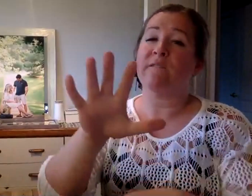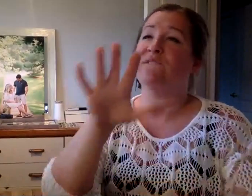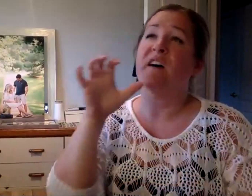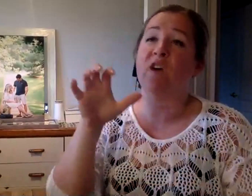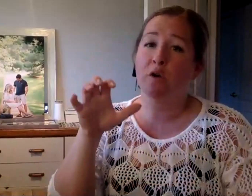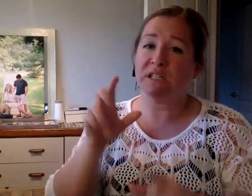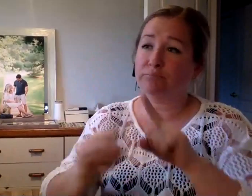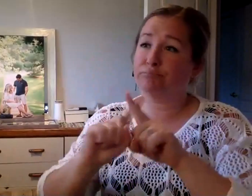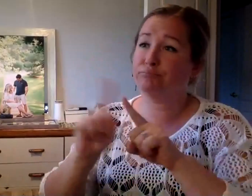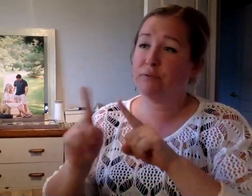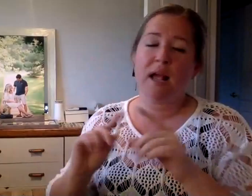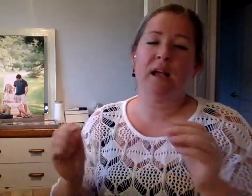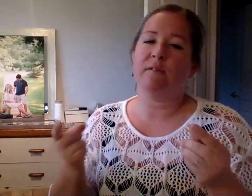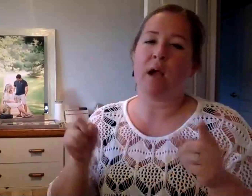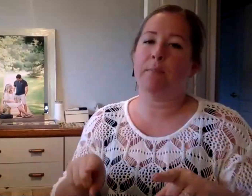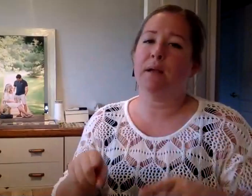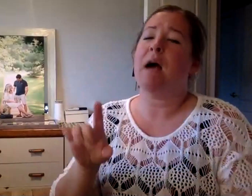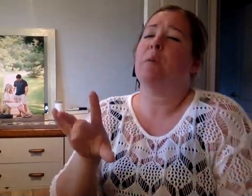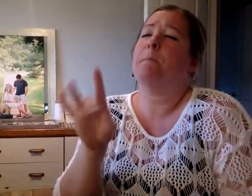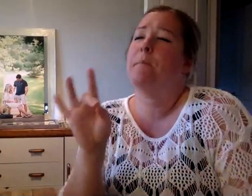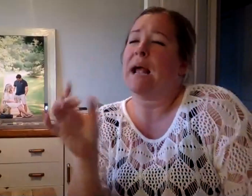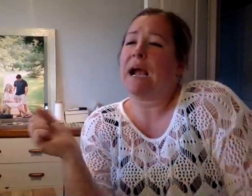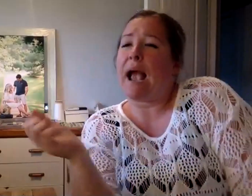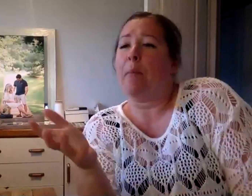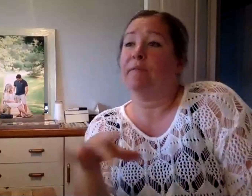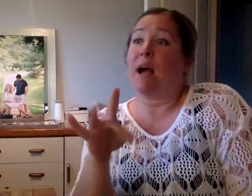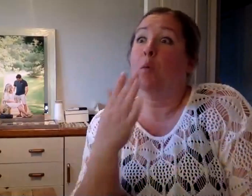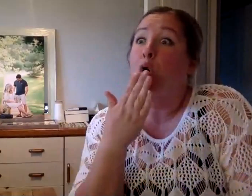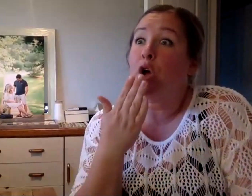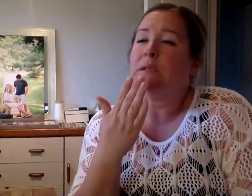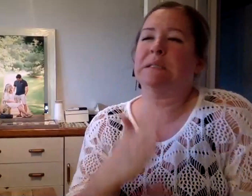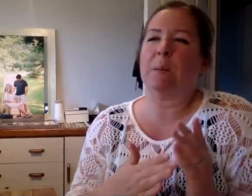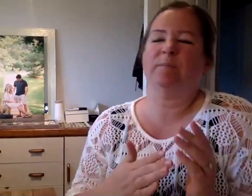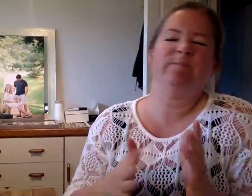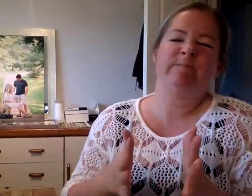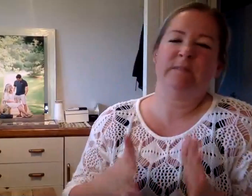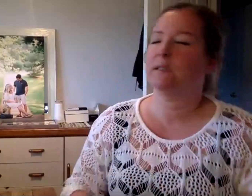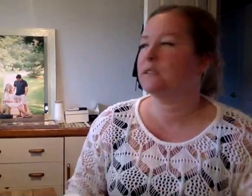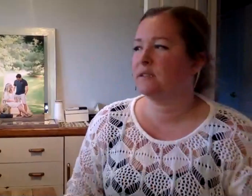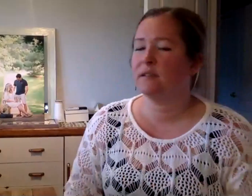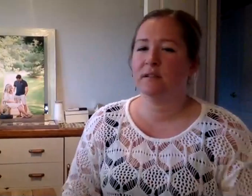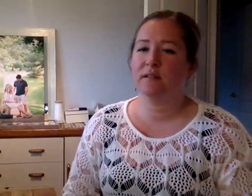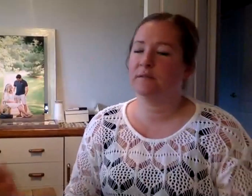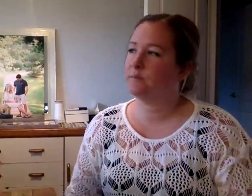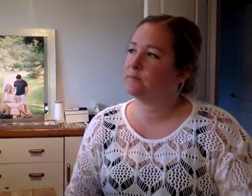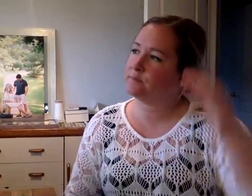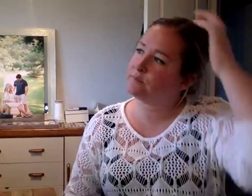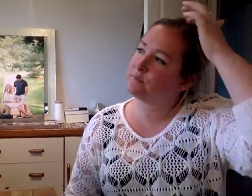I applied, I swear, over 500 times. I would never get an interview. Sometimes I gamble.